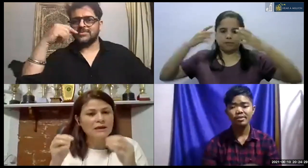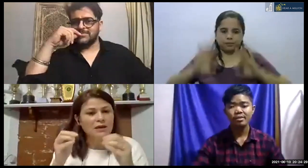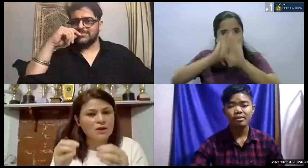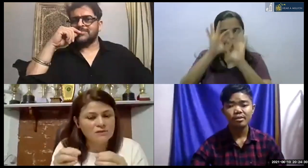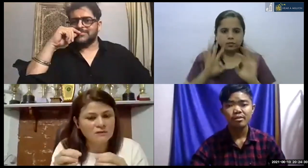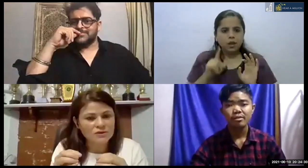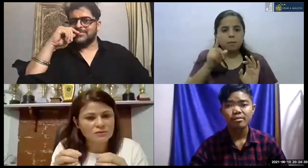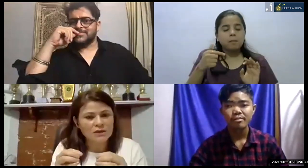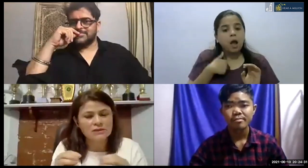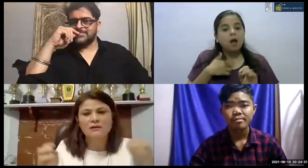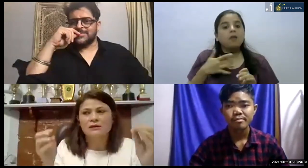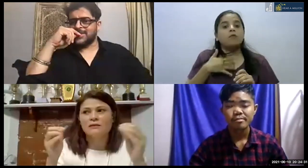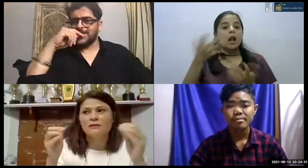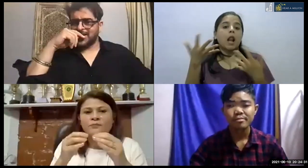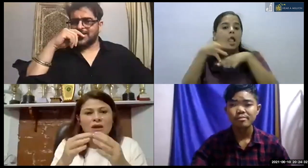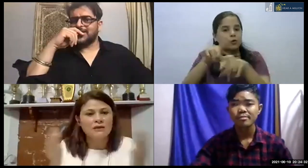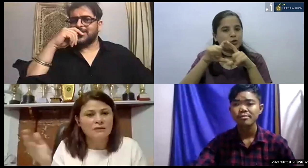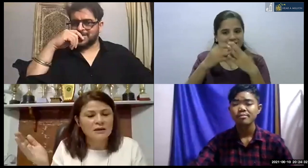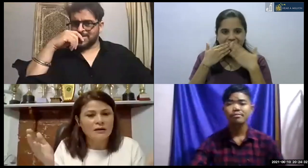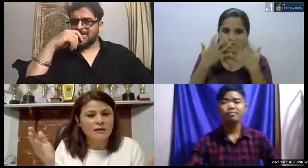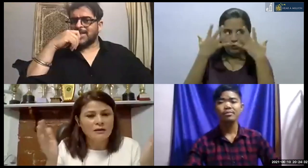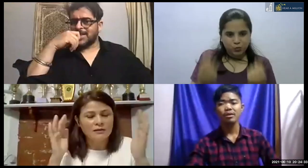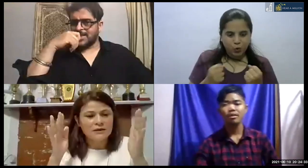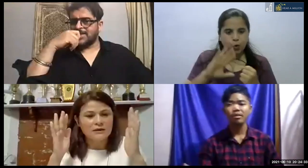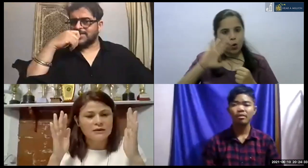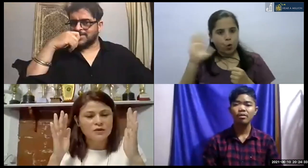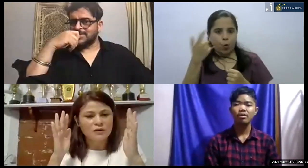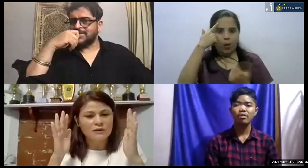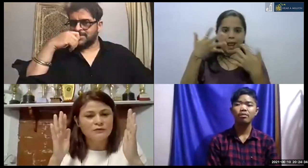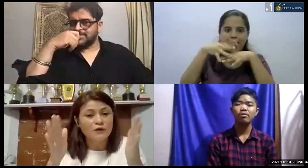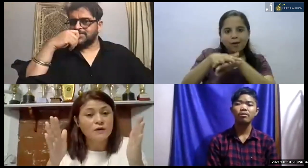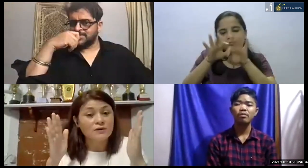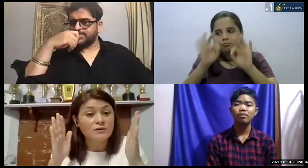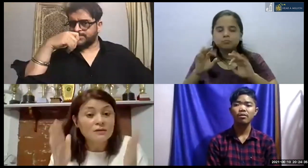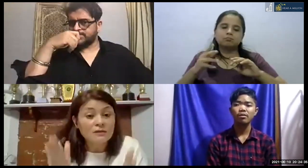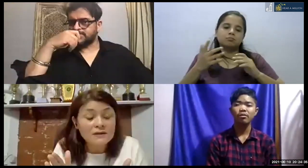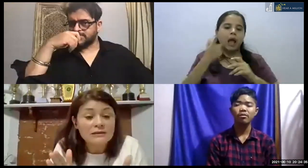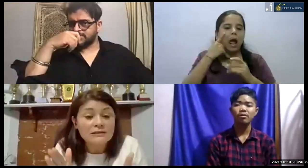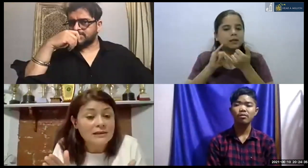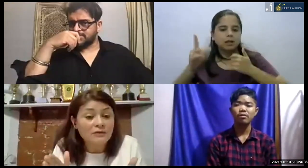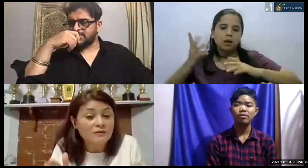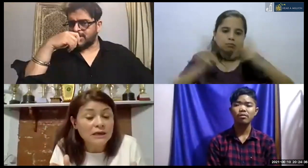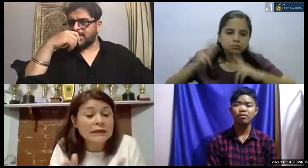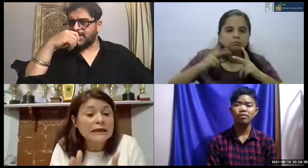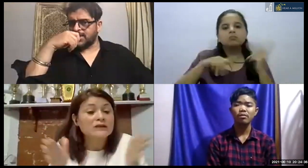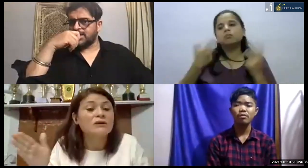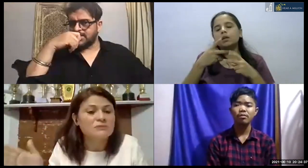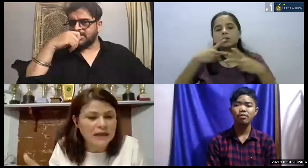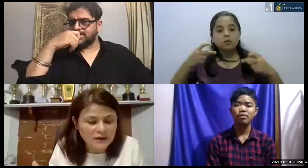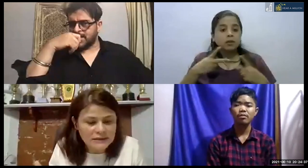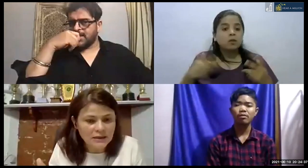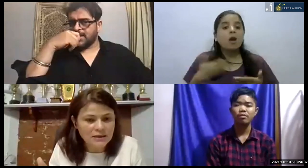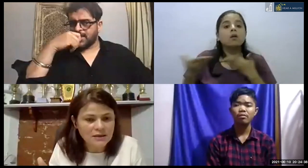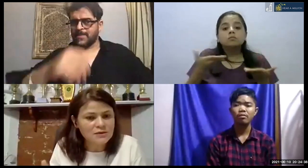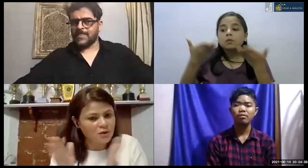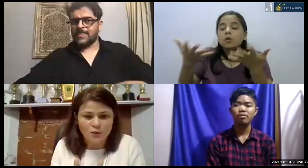making it inclusive education, and the you know, the focus on universal design of learning, catering to